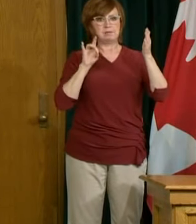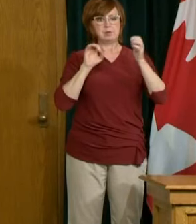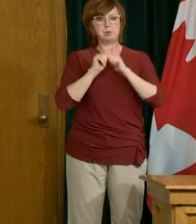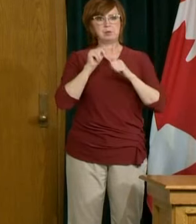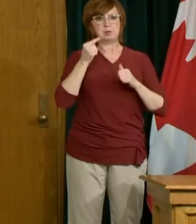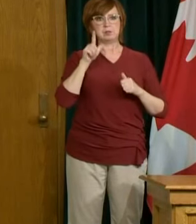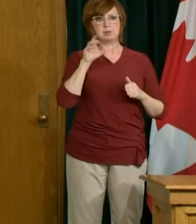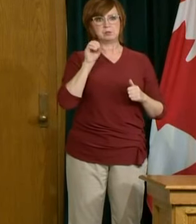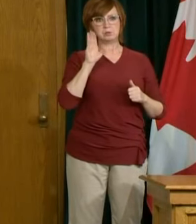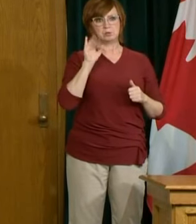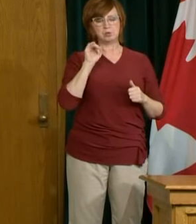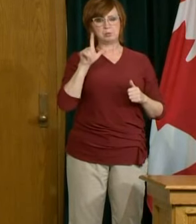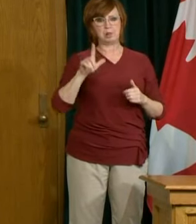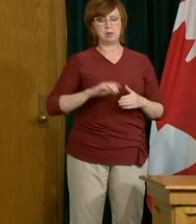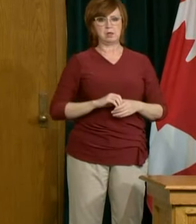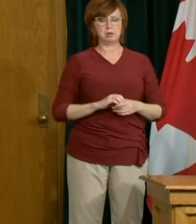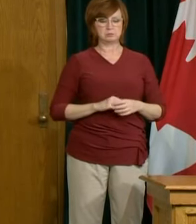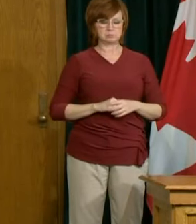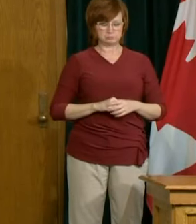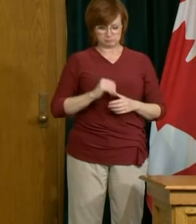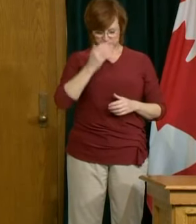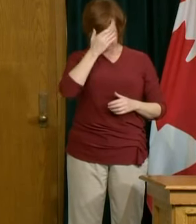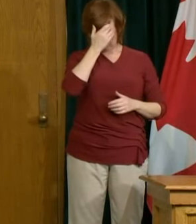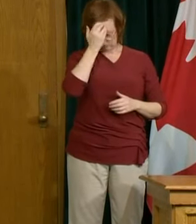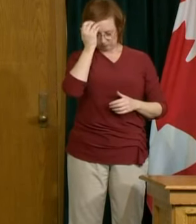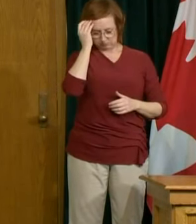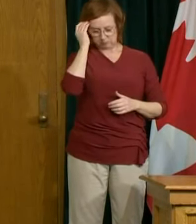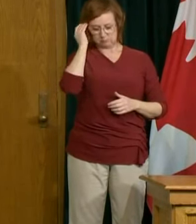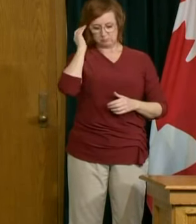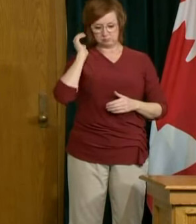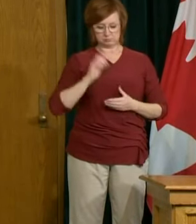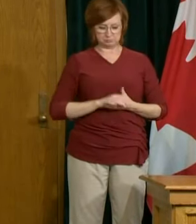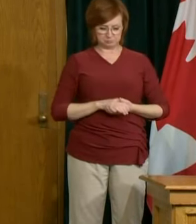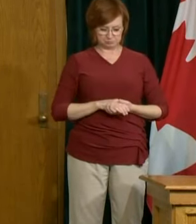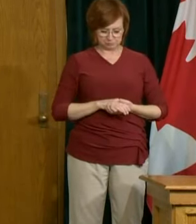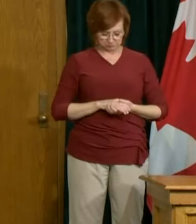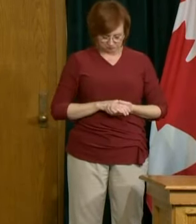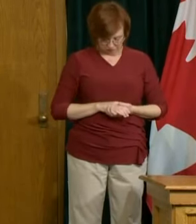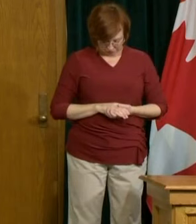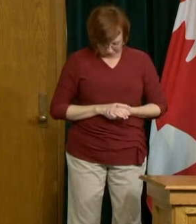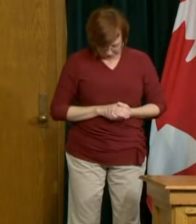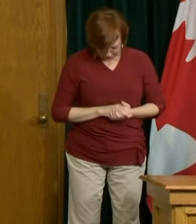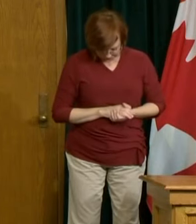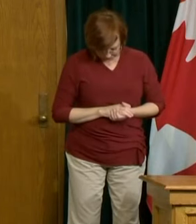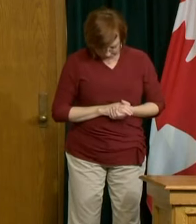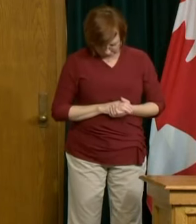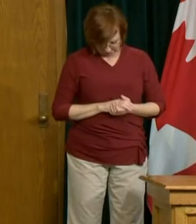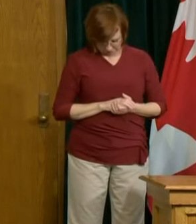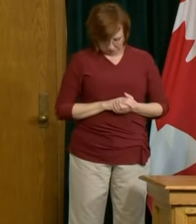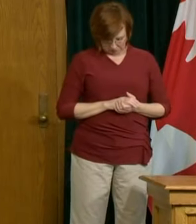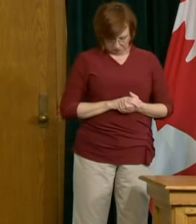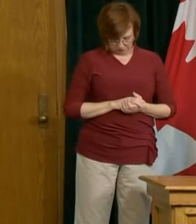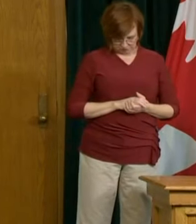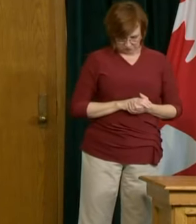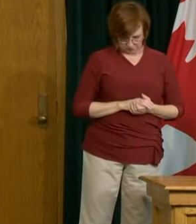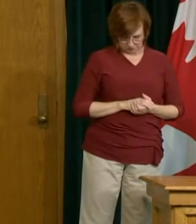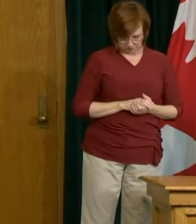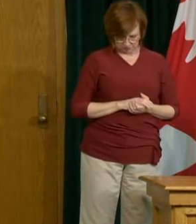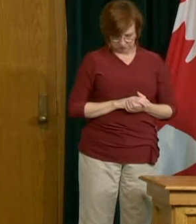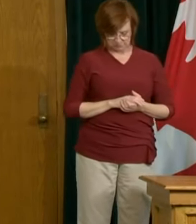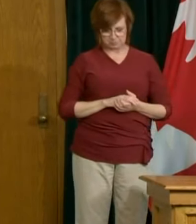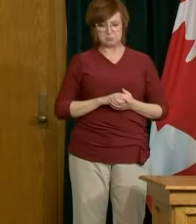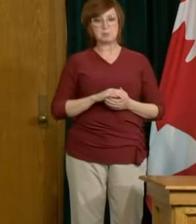Global. Hey there. So with some Southern healthcare workers going up to help out in